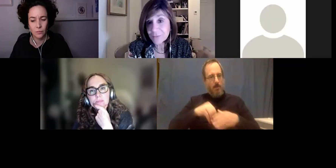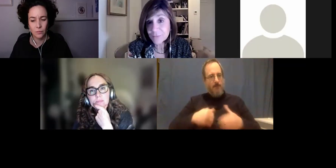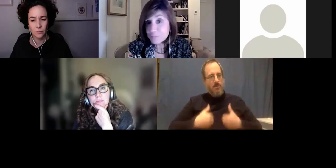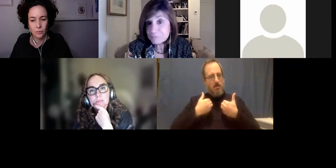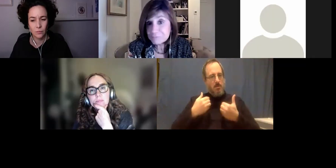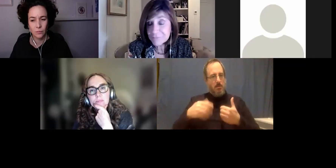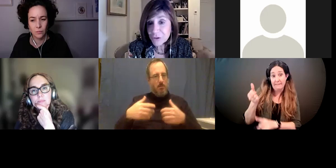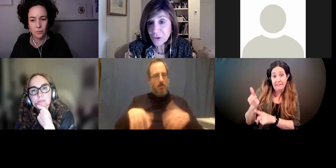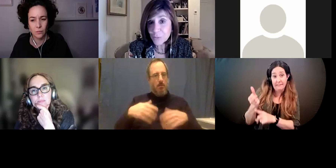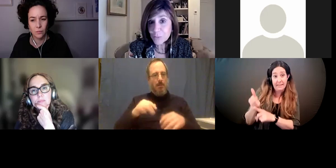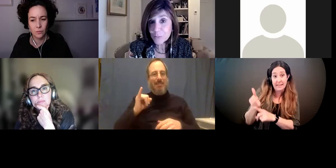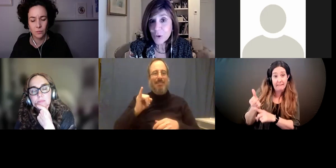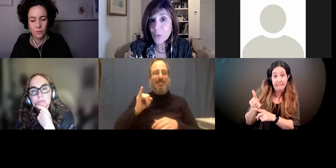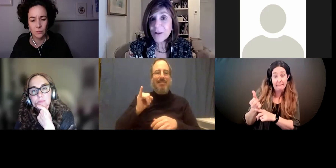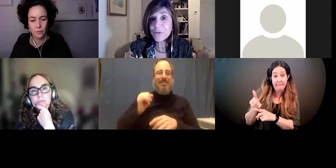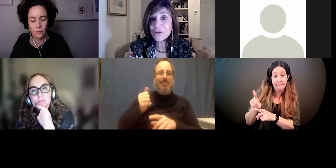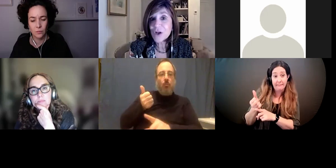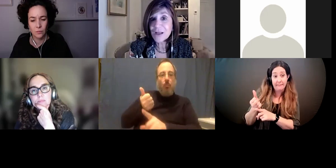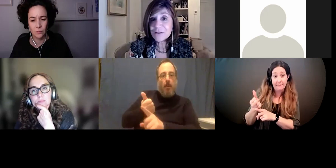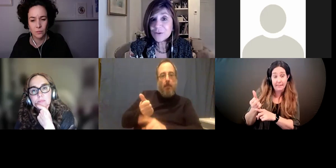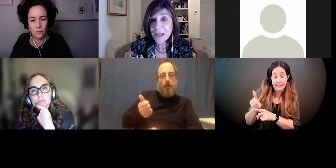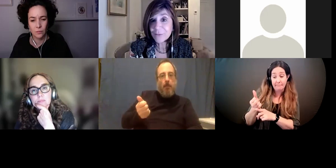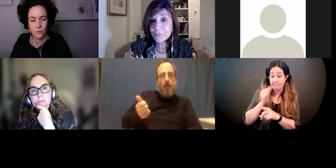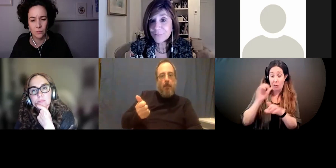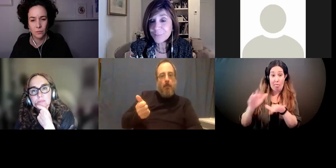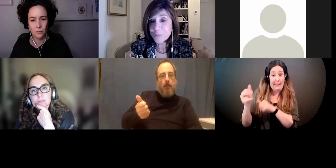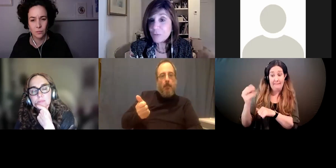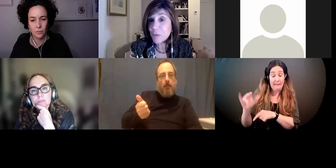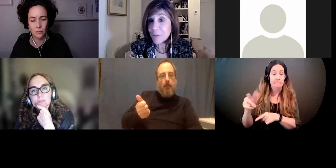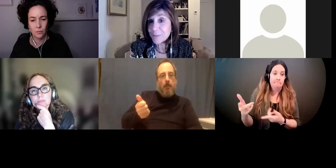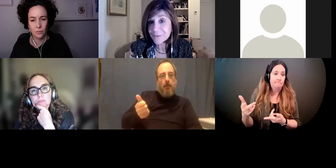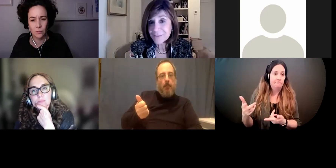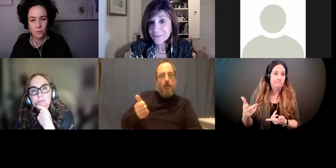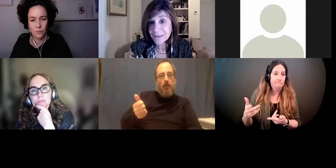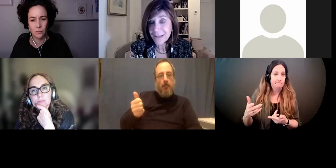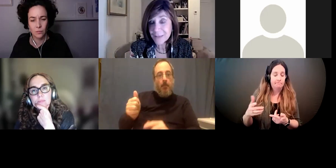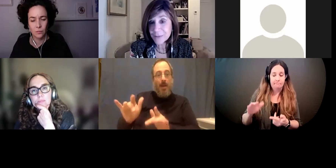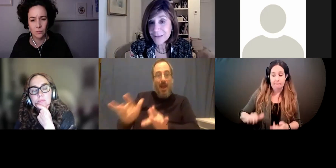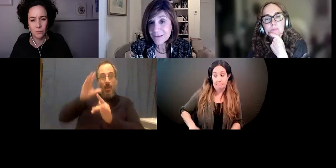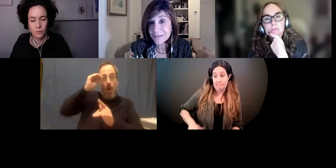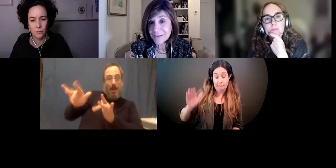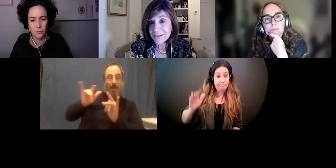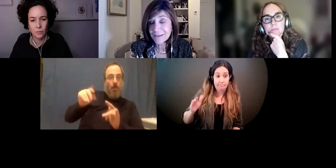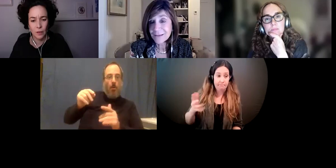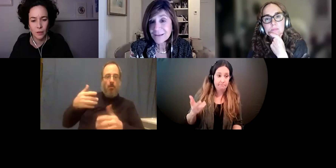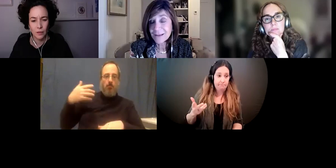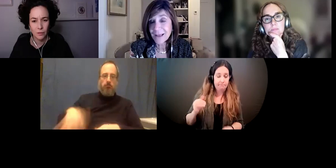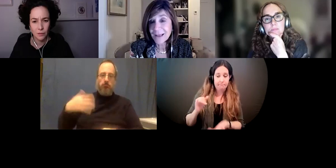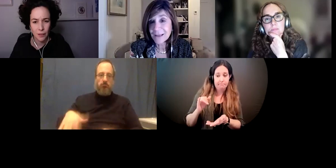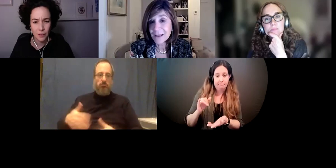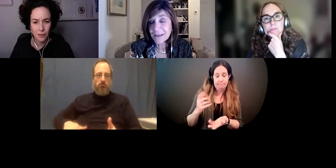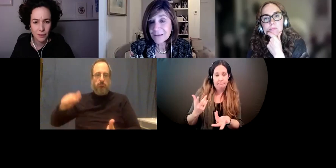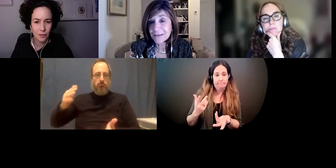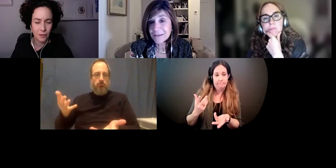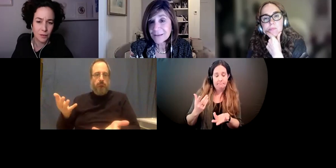have, you know, no healthy child could have grown up in that place.